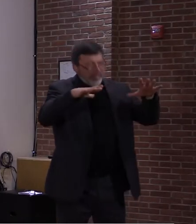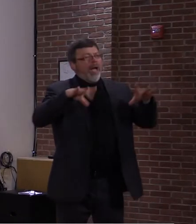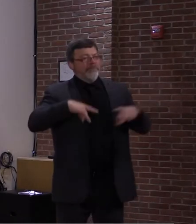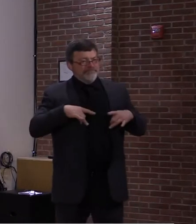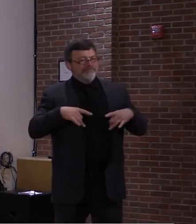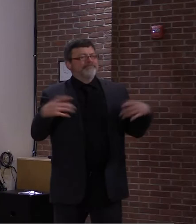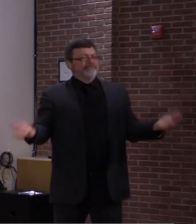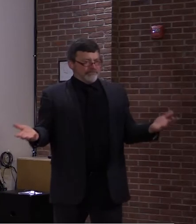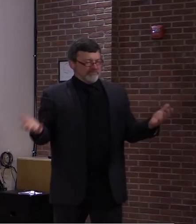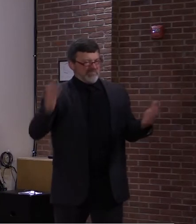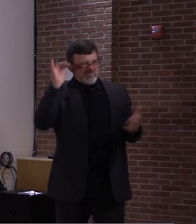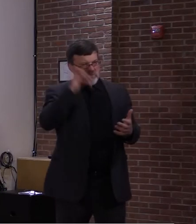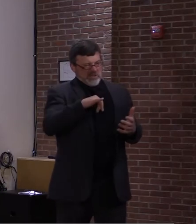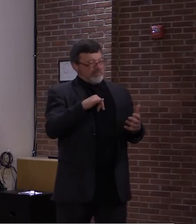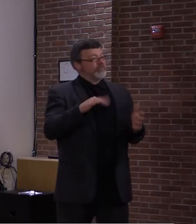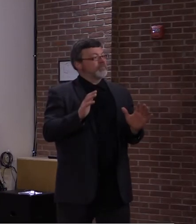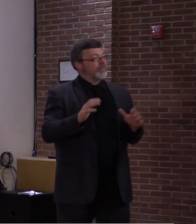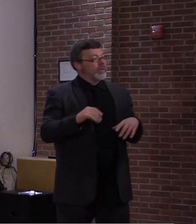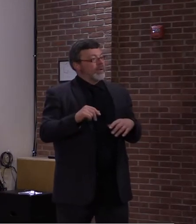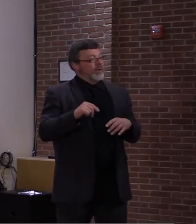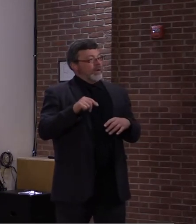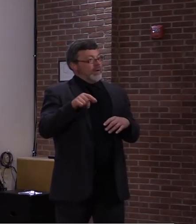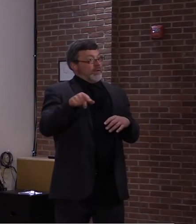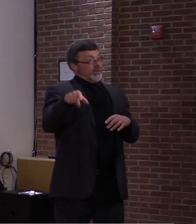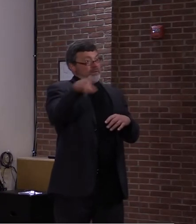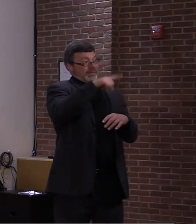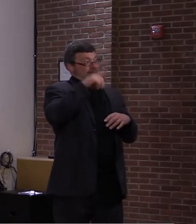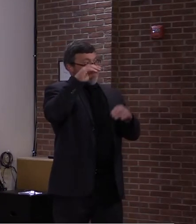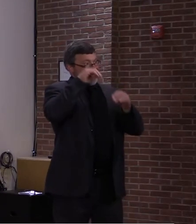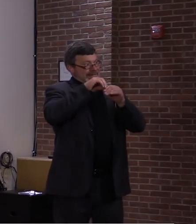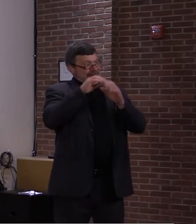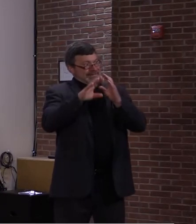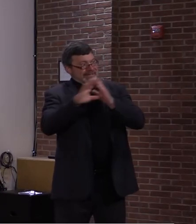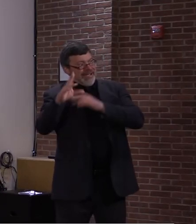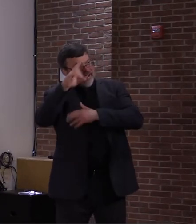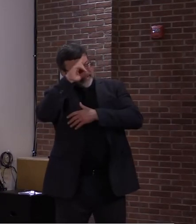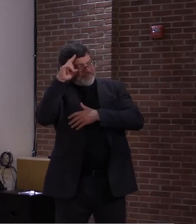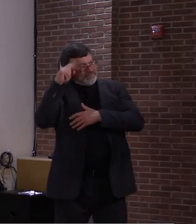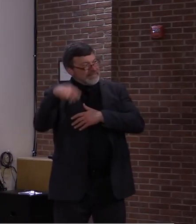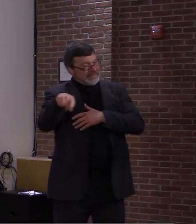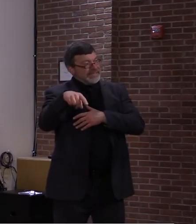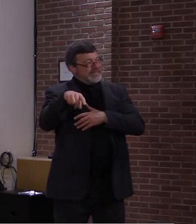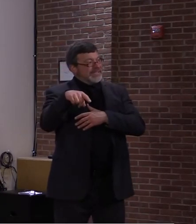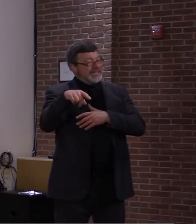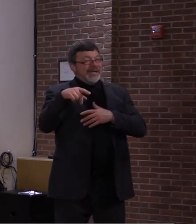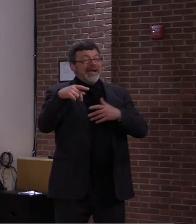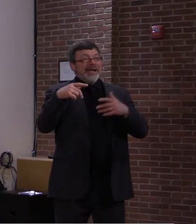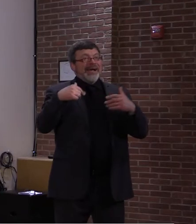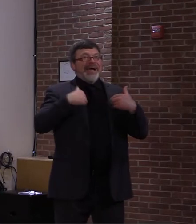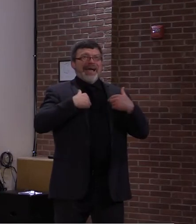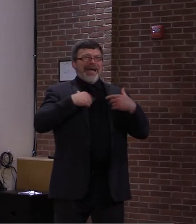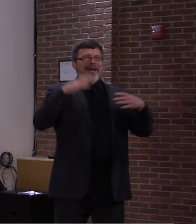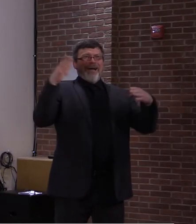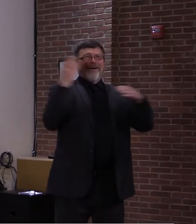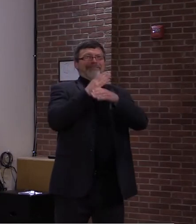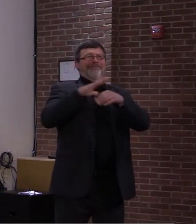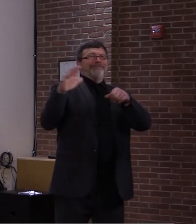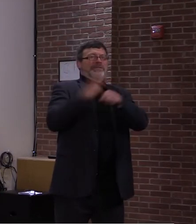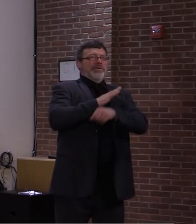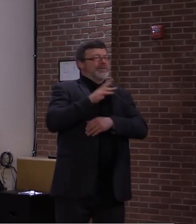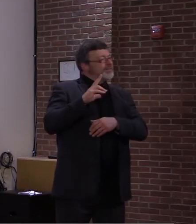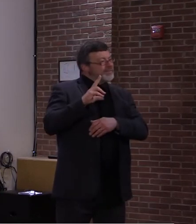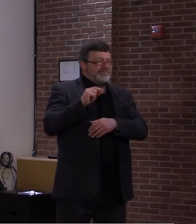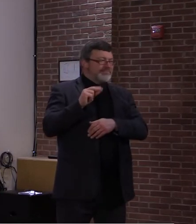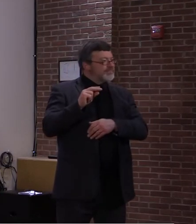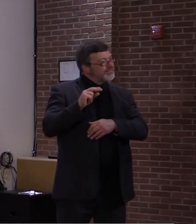again, the words fully vaccinated are meaningless when it comes to all of the newest variants. You